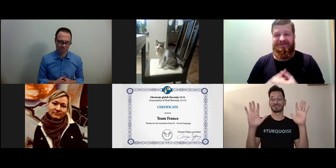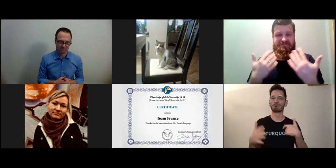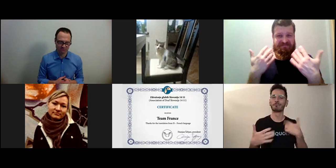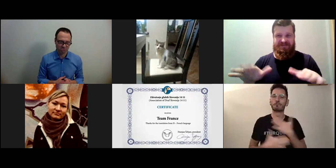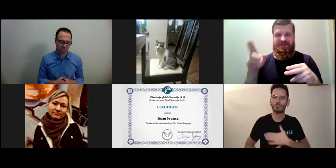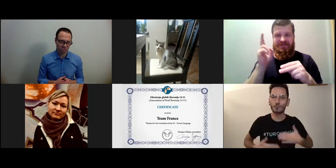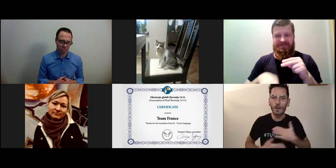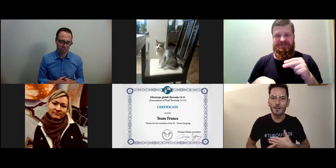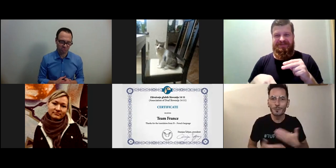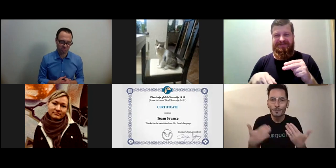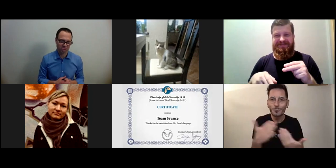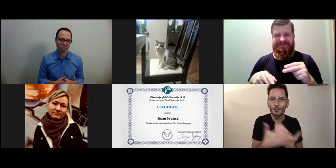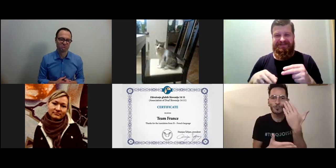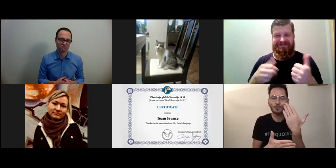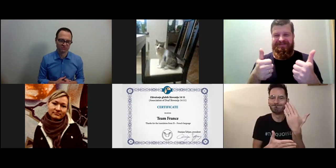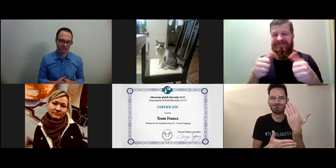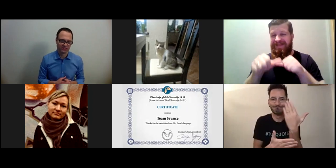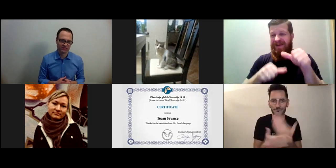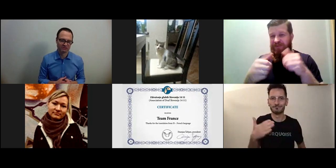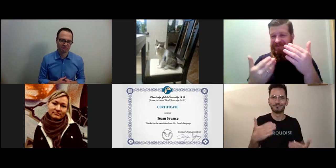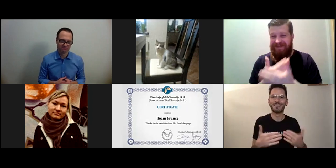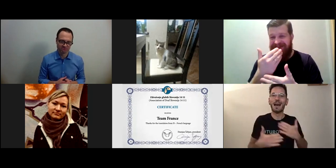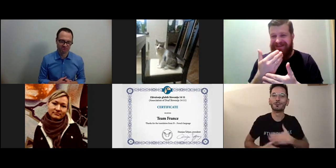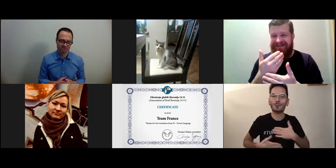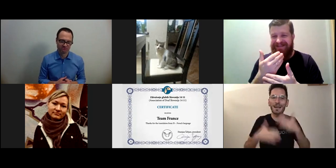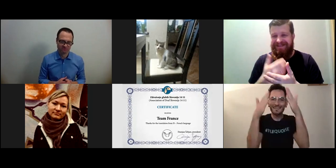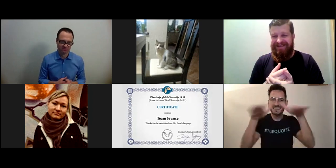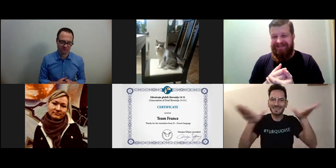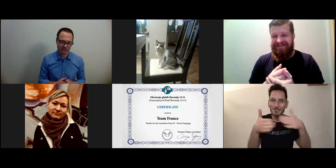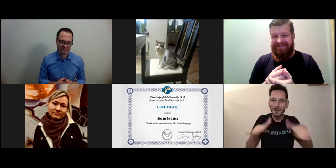but thanks everybody for sharing their stories.